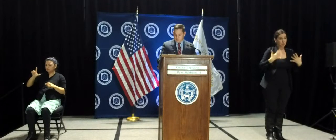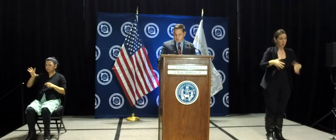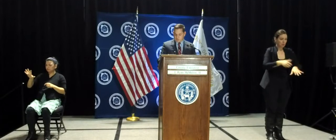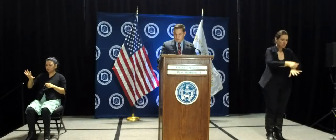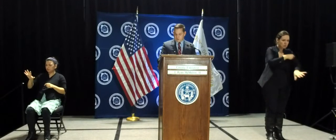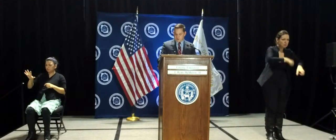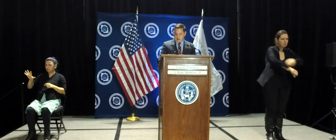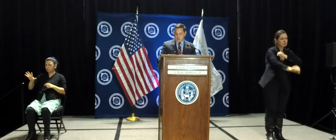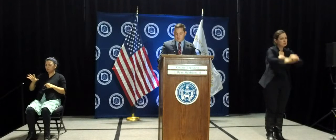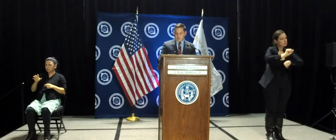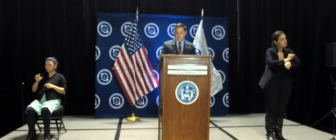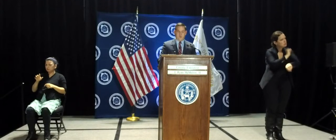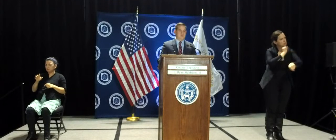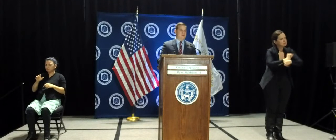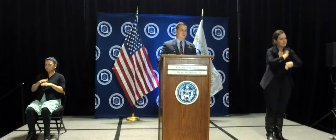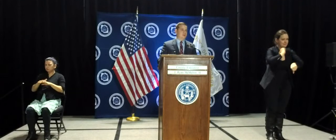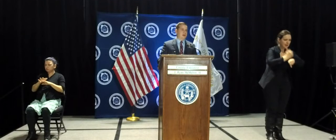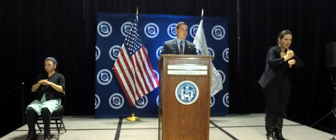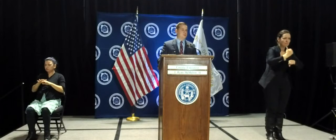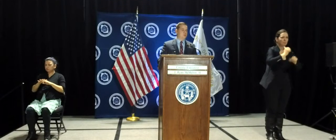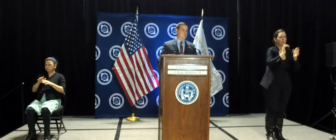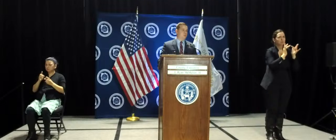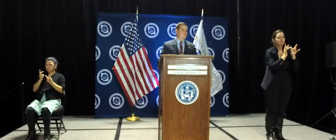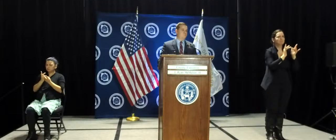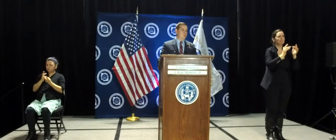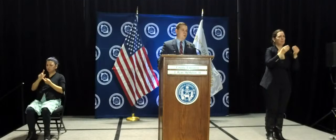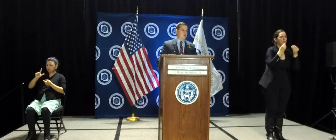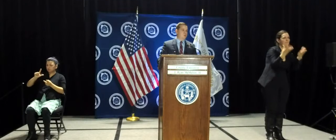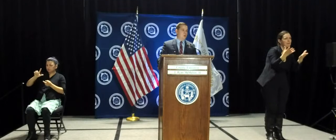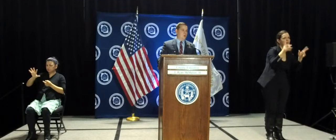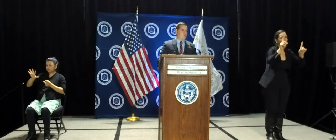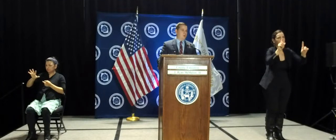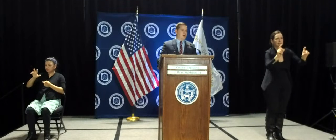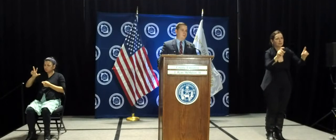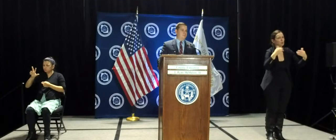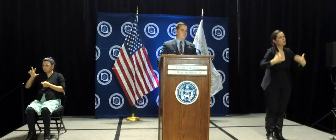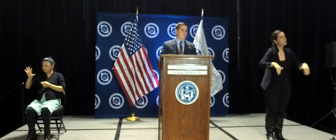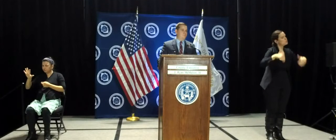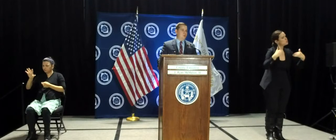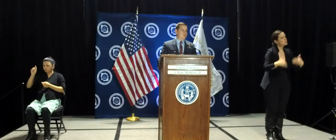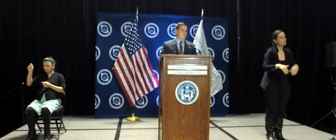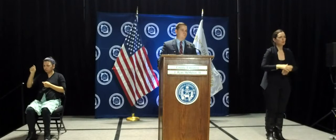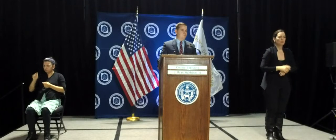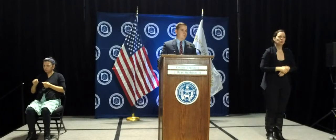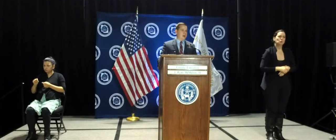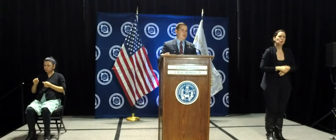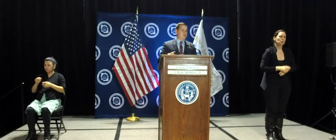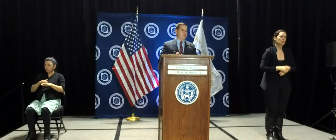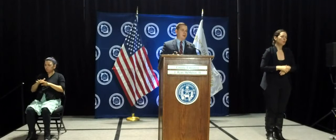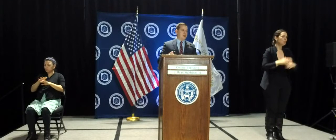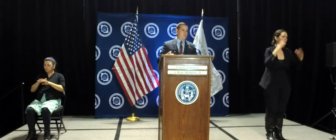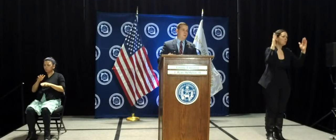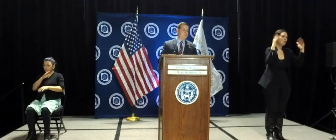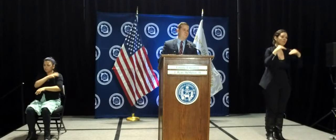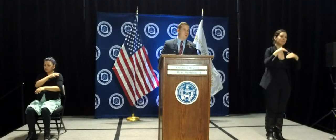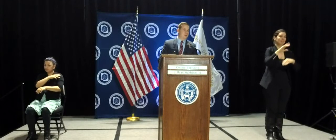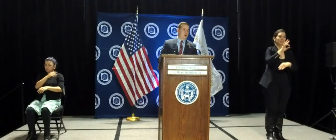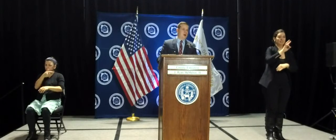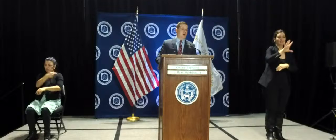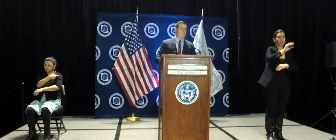That's 346,000 to 370,000 people. So the end of the